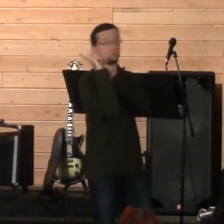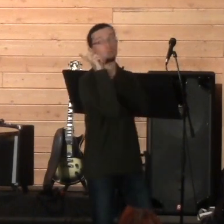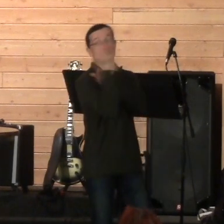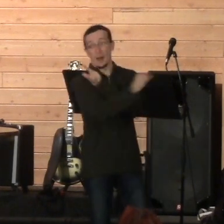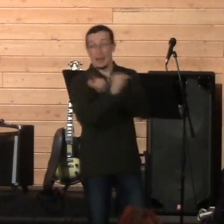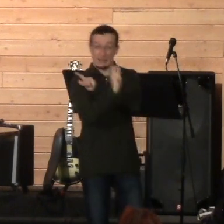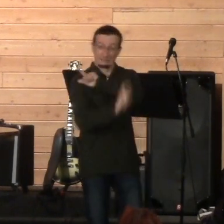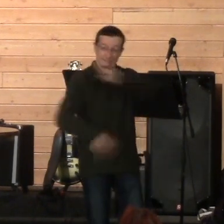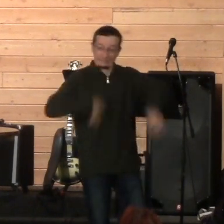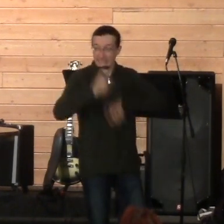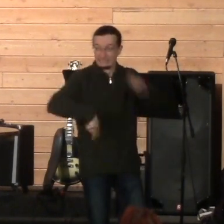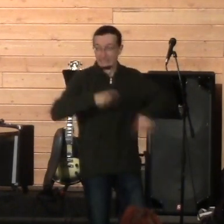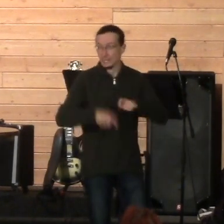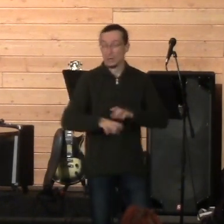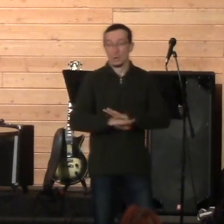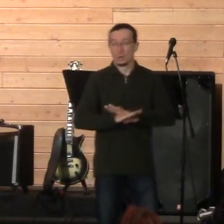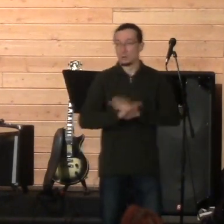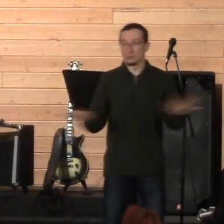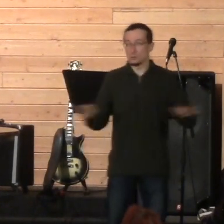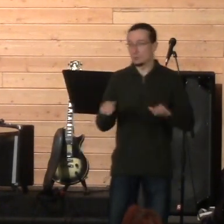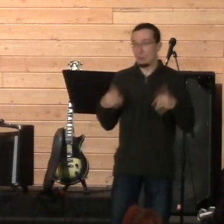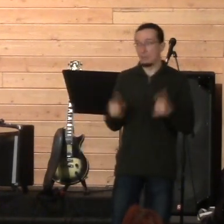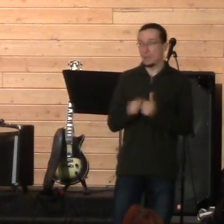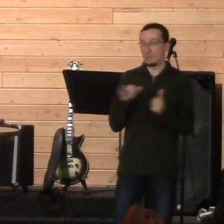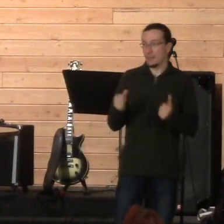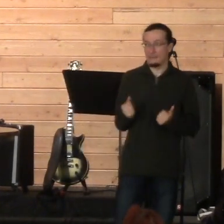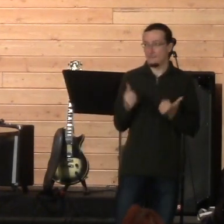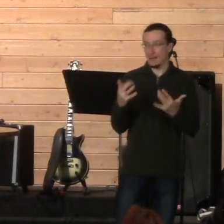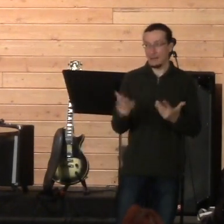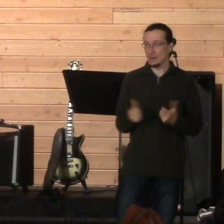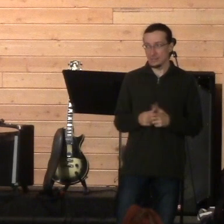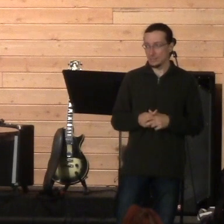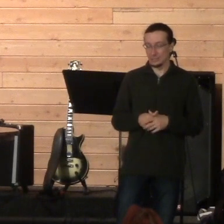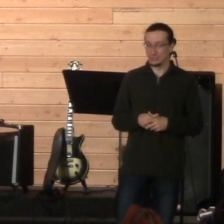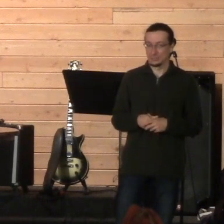take you. Do not mess with that fire.